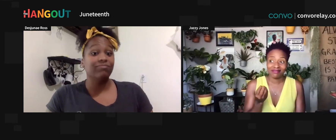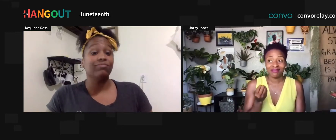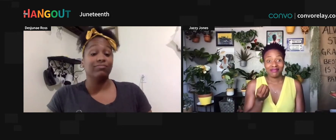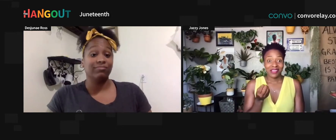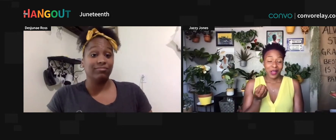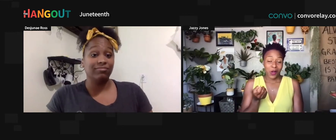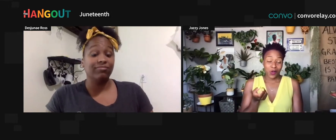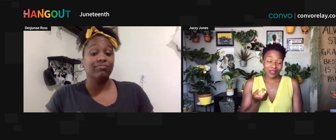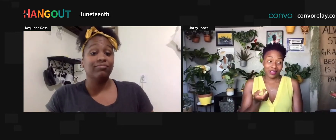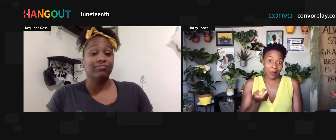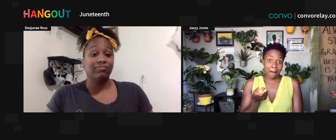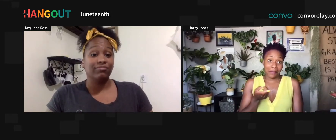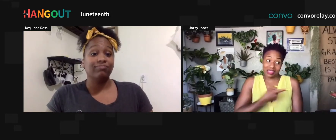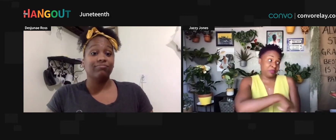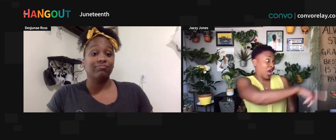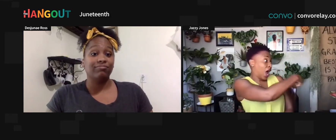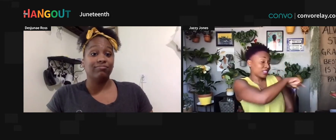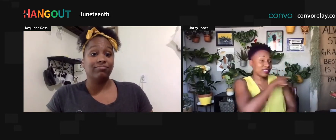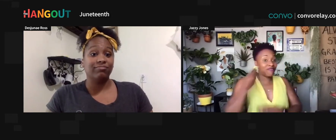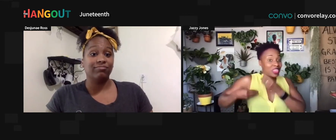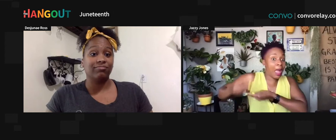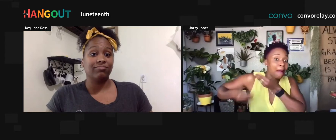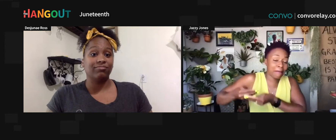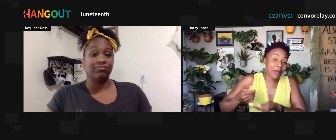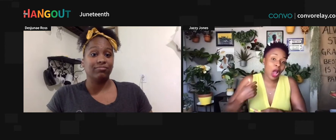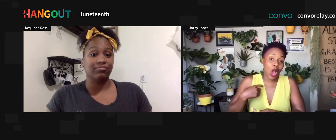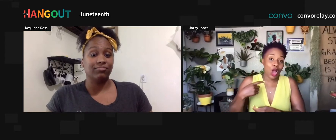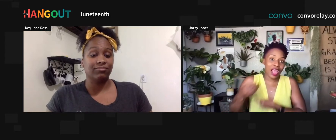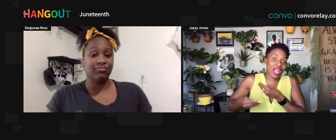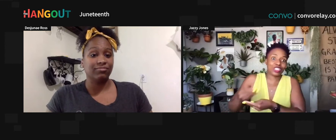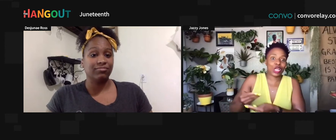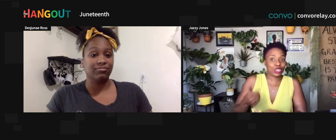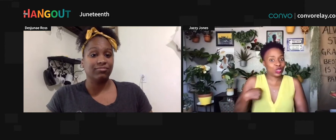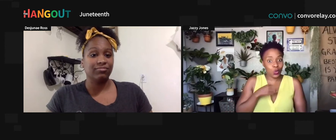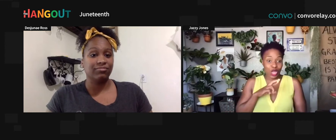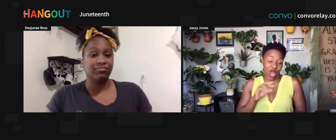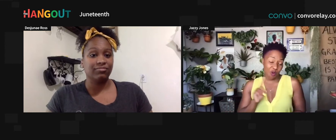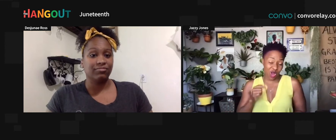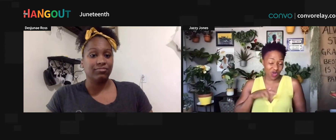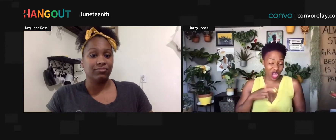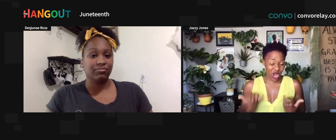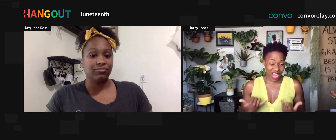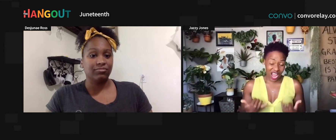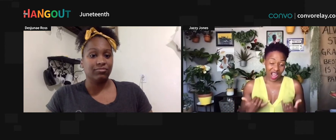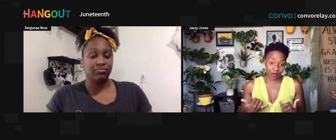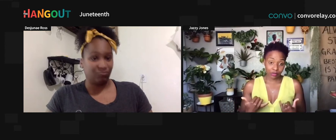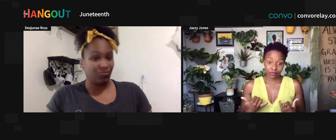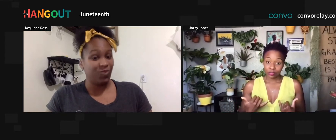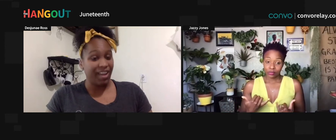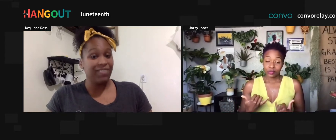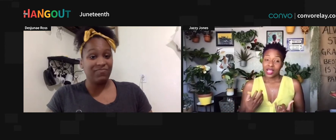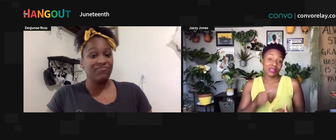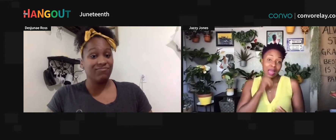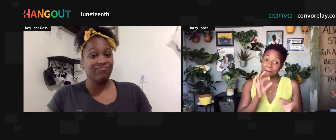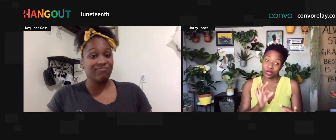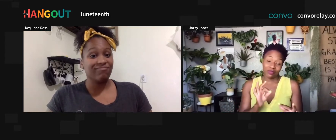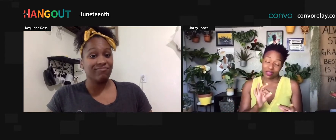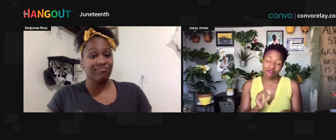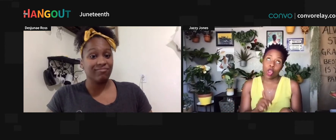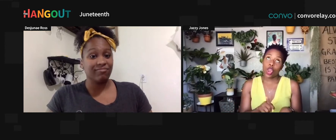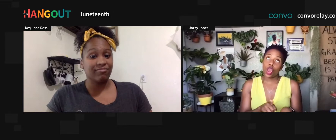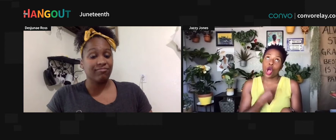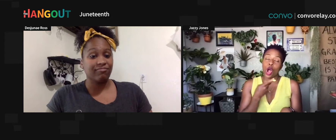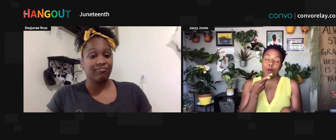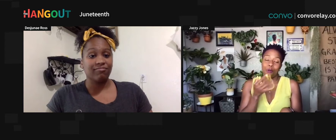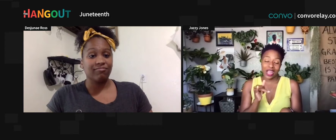many overwhelming hardships, different kinds of oppression, and there's a legacy. We've contributed so much,